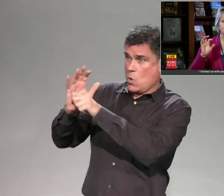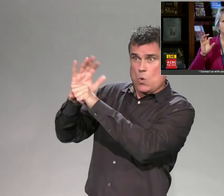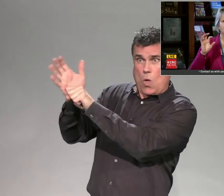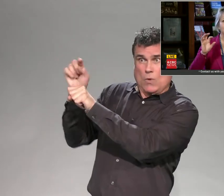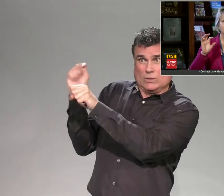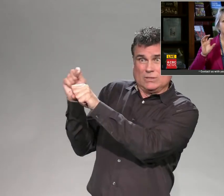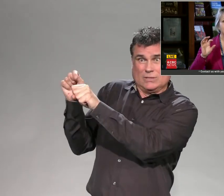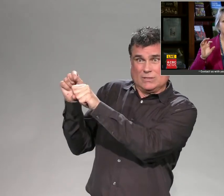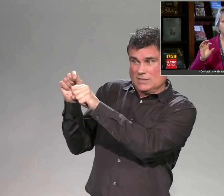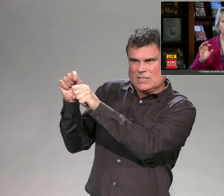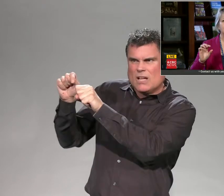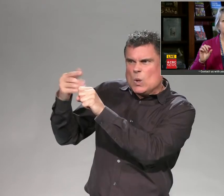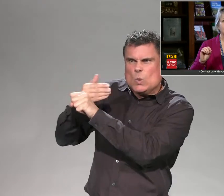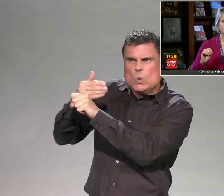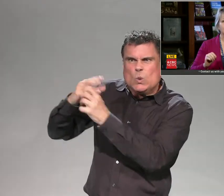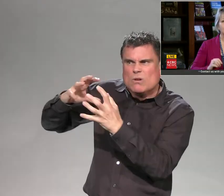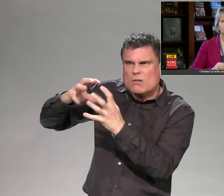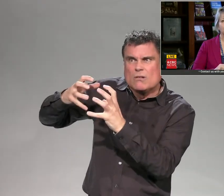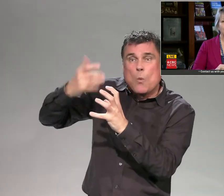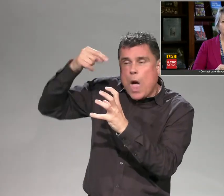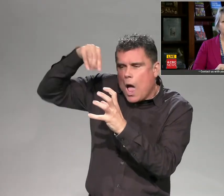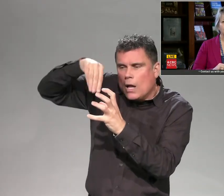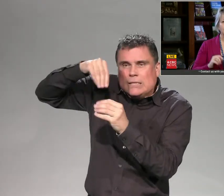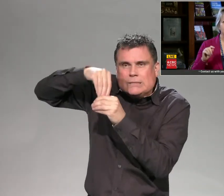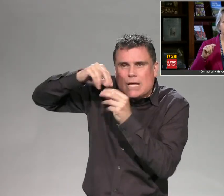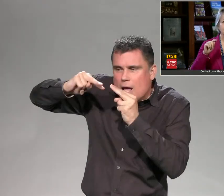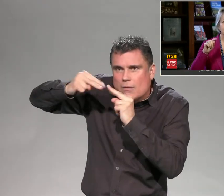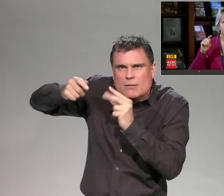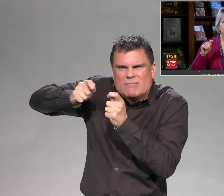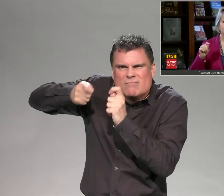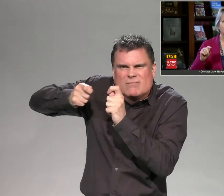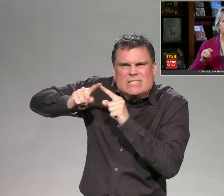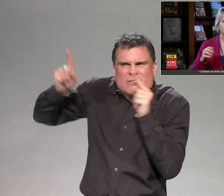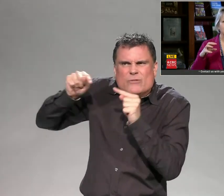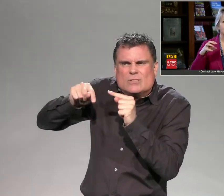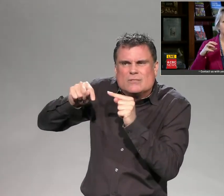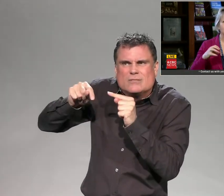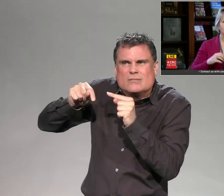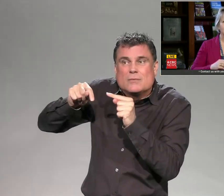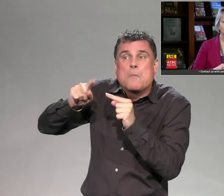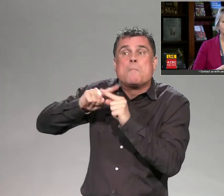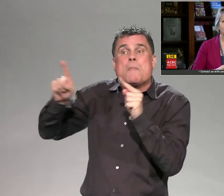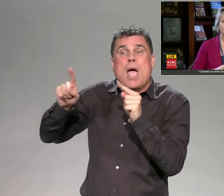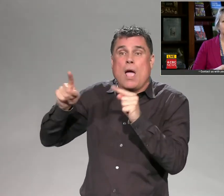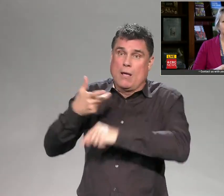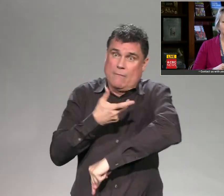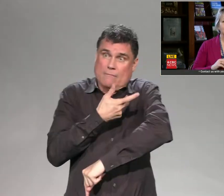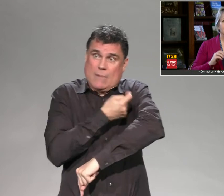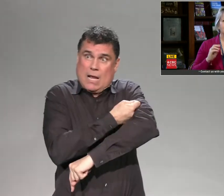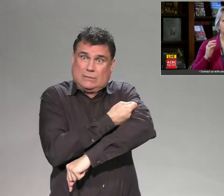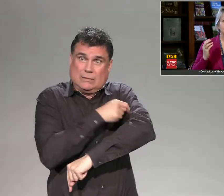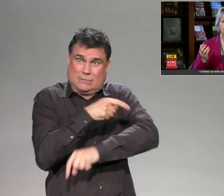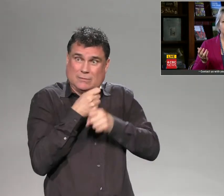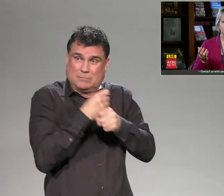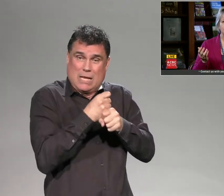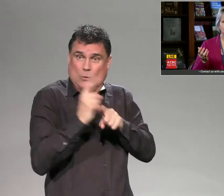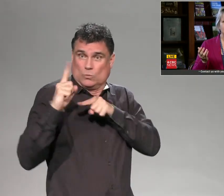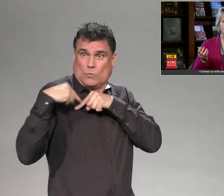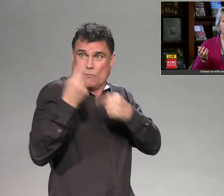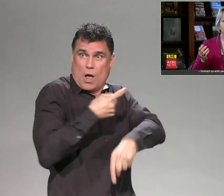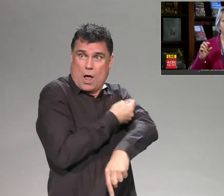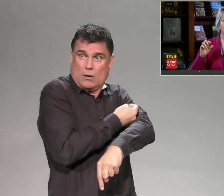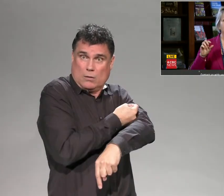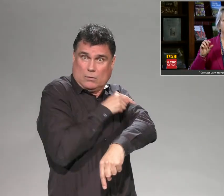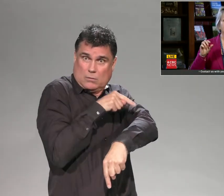to develop antibodies to the spike protein. That's the spiky bit on the outside of the virus. And the